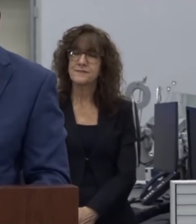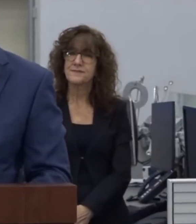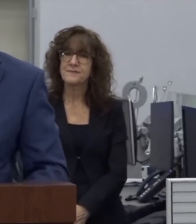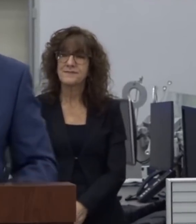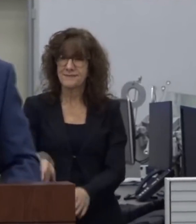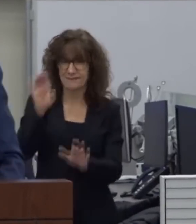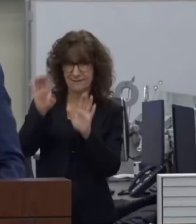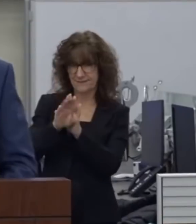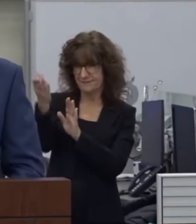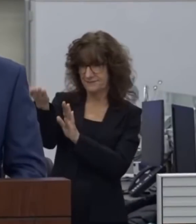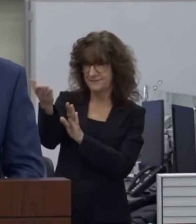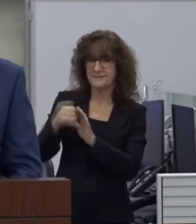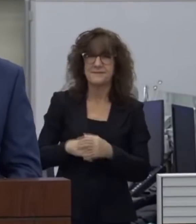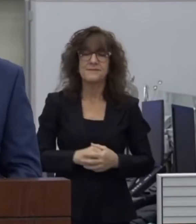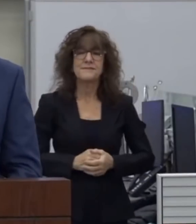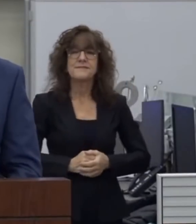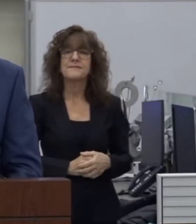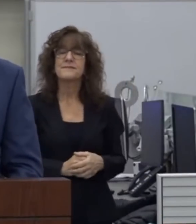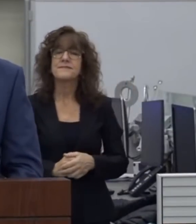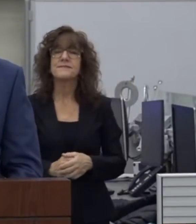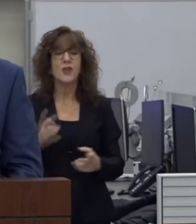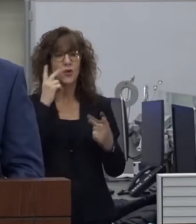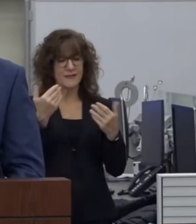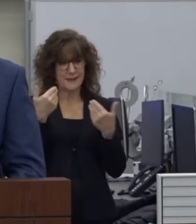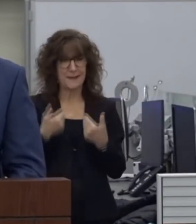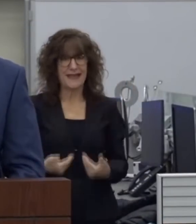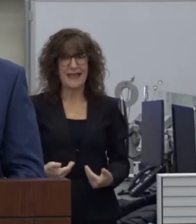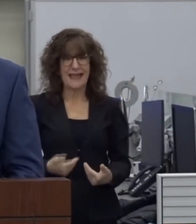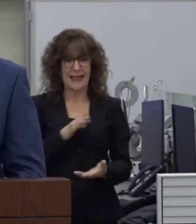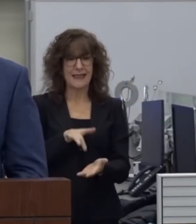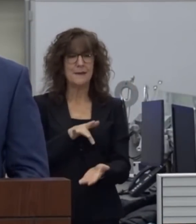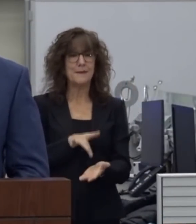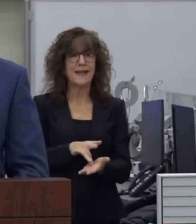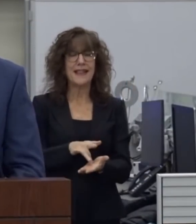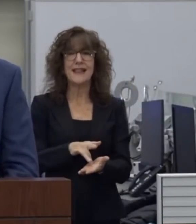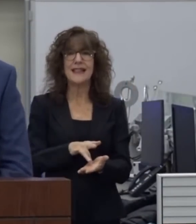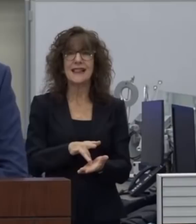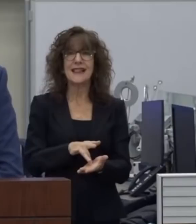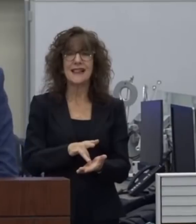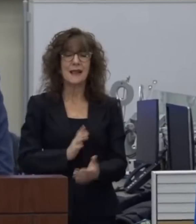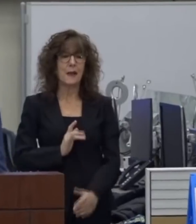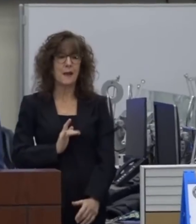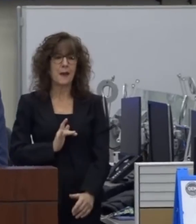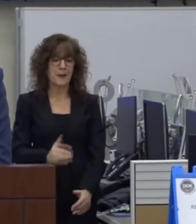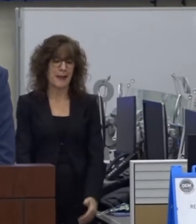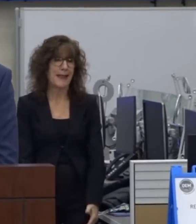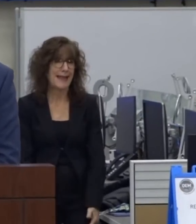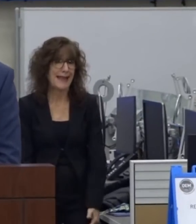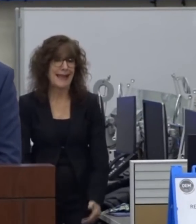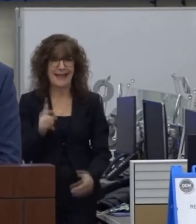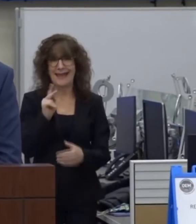In this picture, you see me in the middle, in the fashionable knee pants.